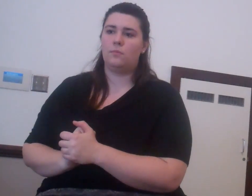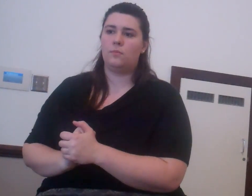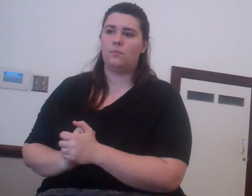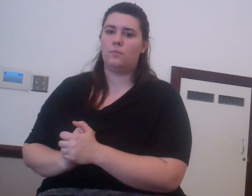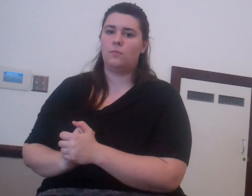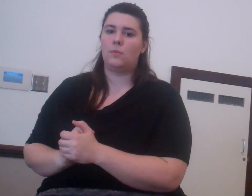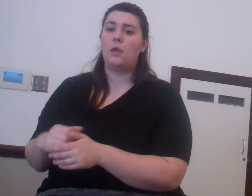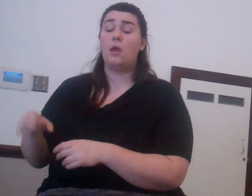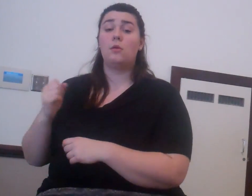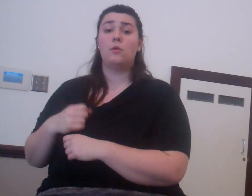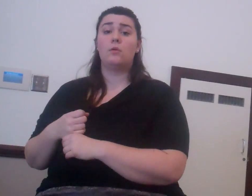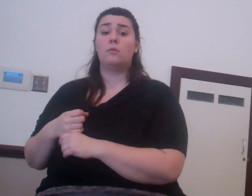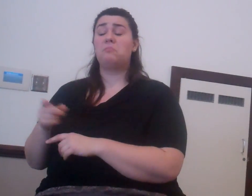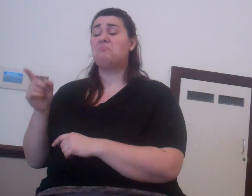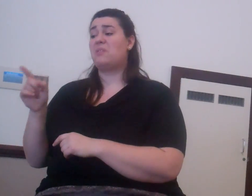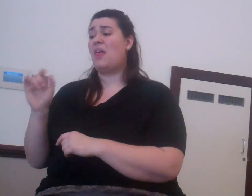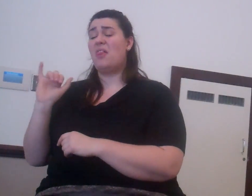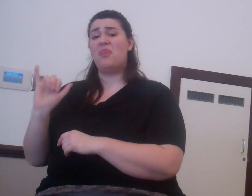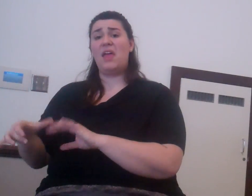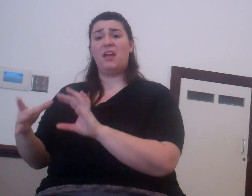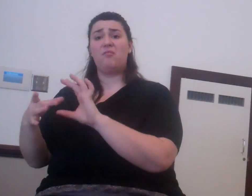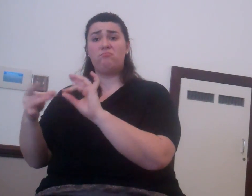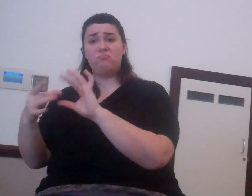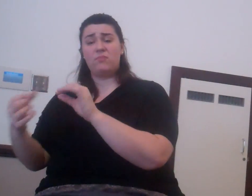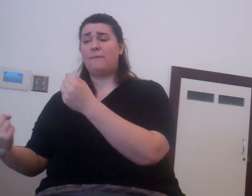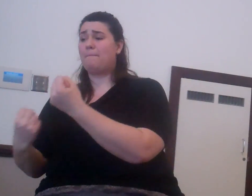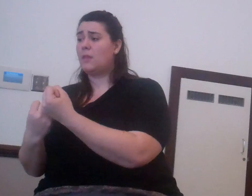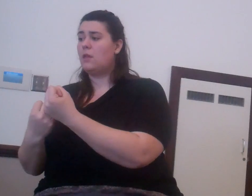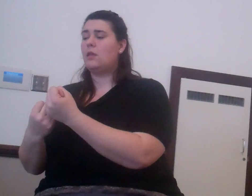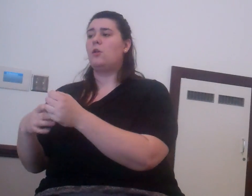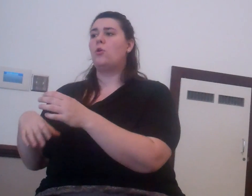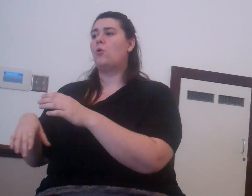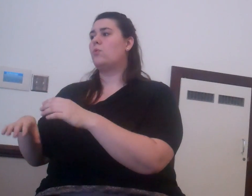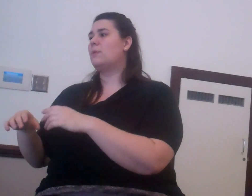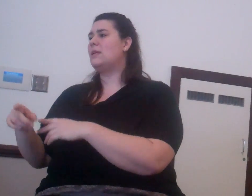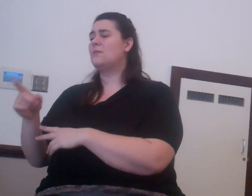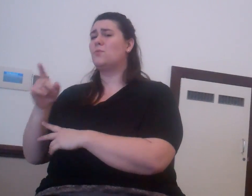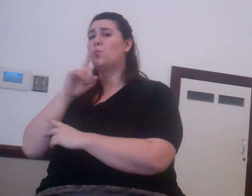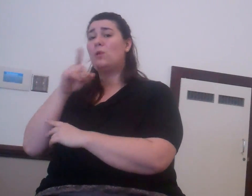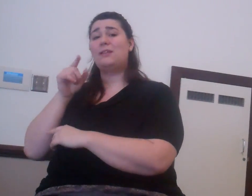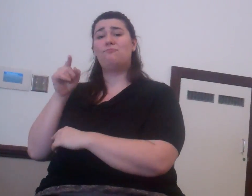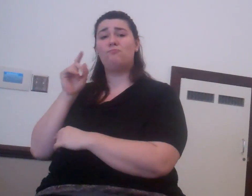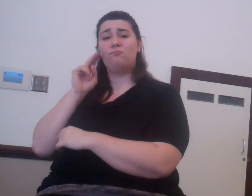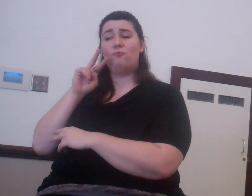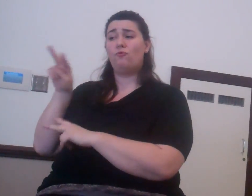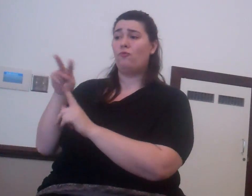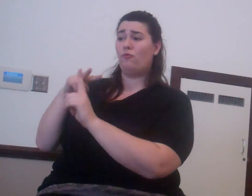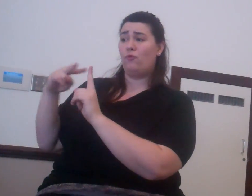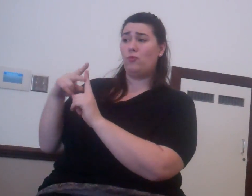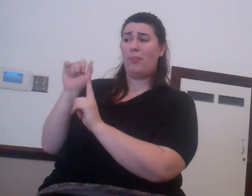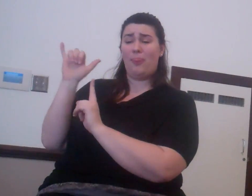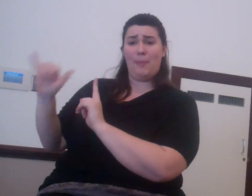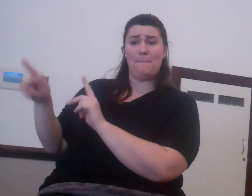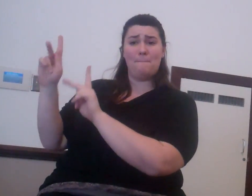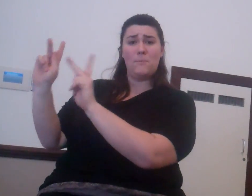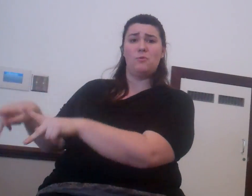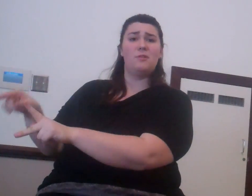see them as a friend, as a whole person, not just sort of a generic robot at work. Okay.